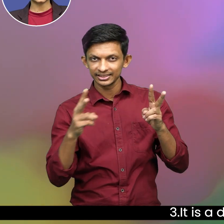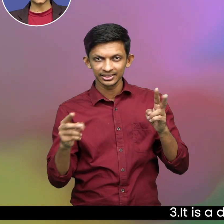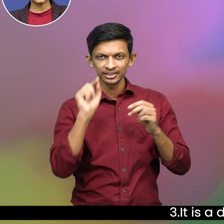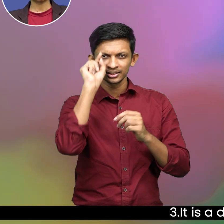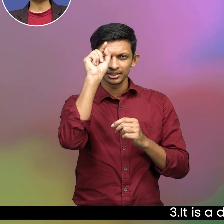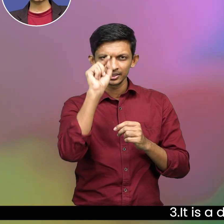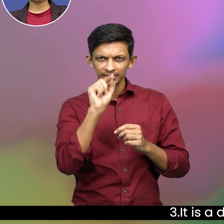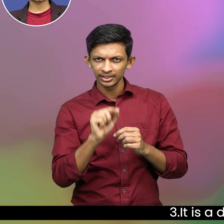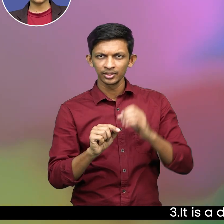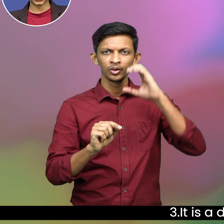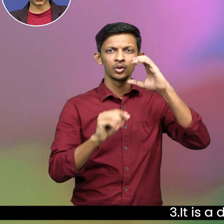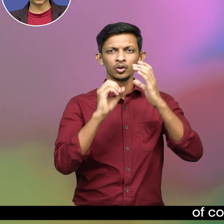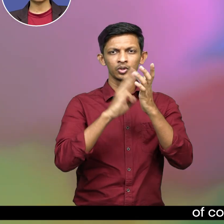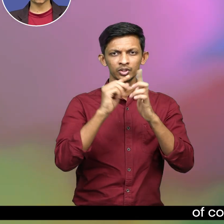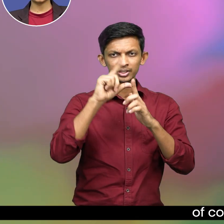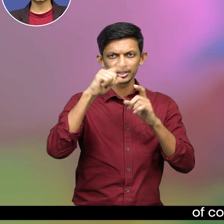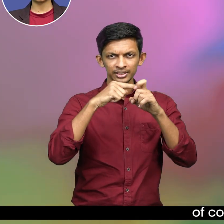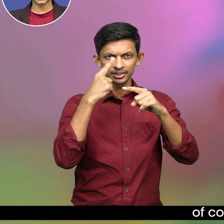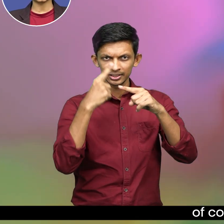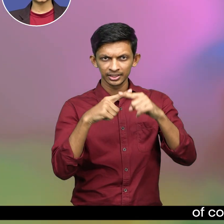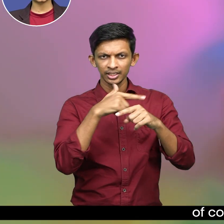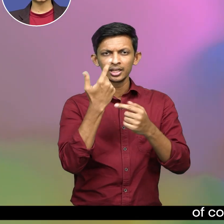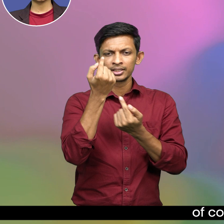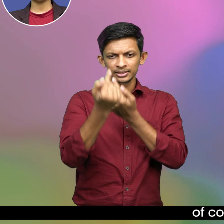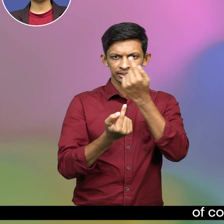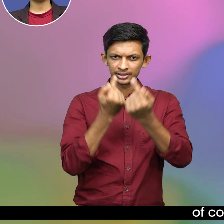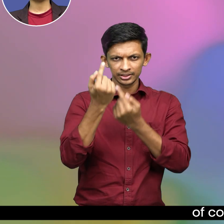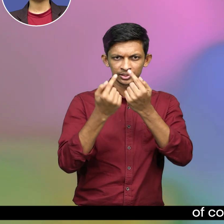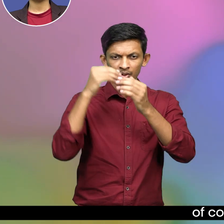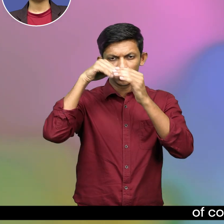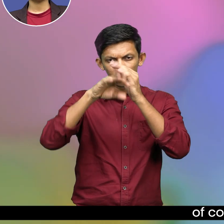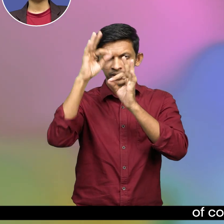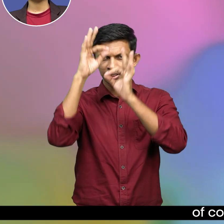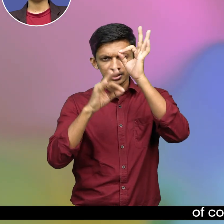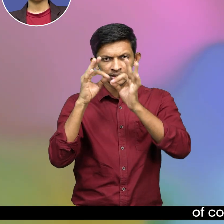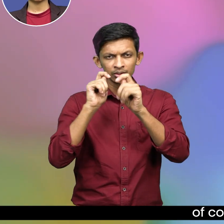It is a distinctive feature of complex plants.